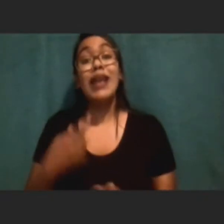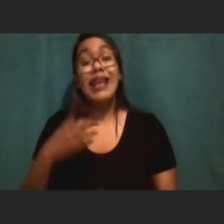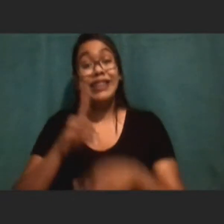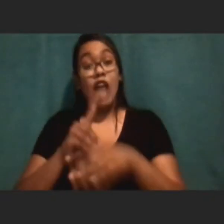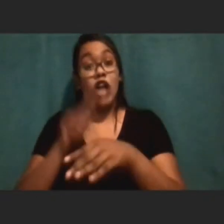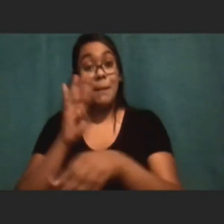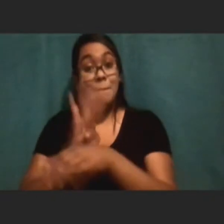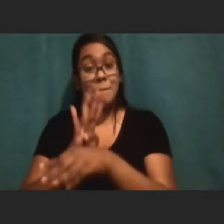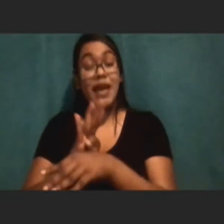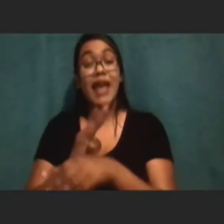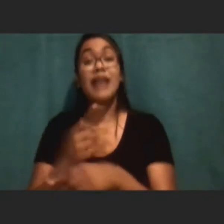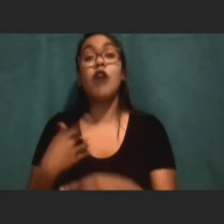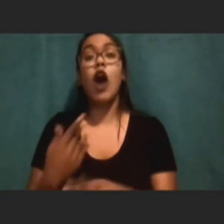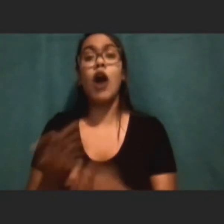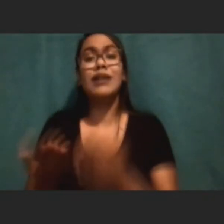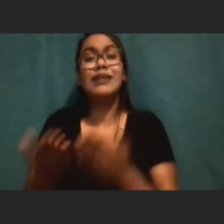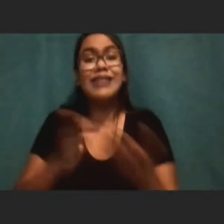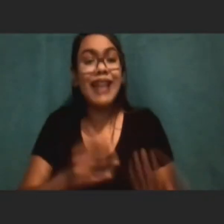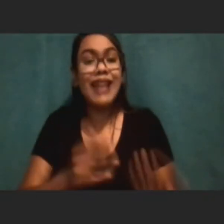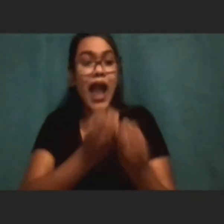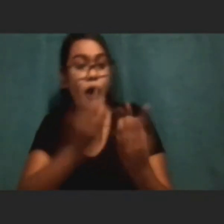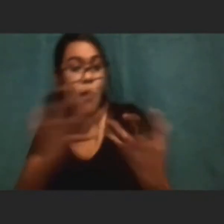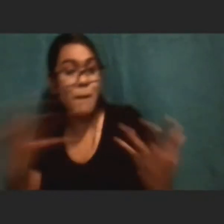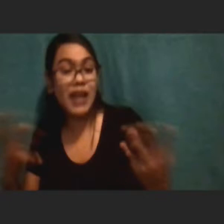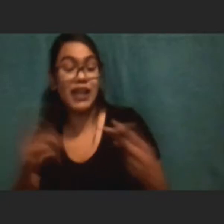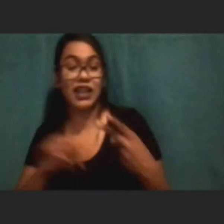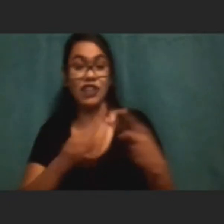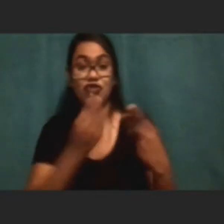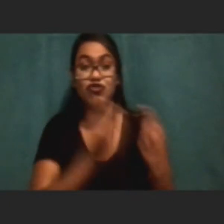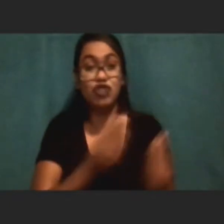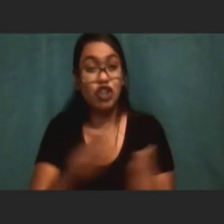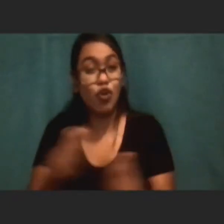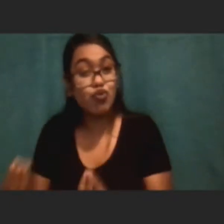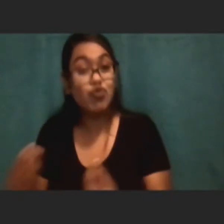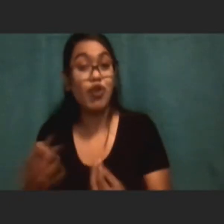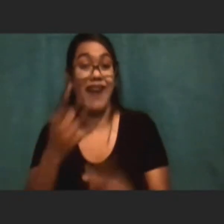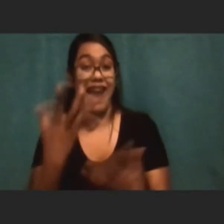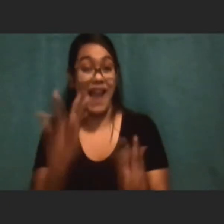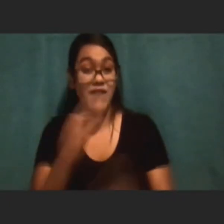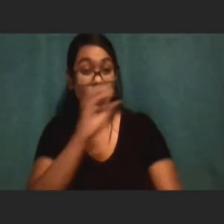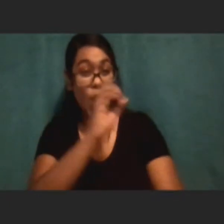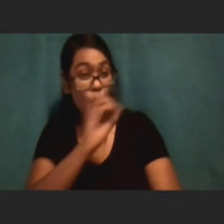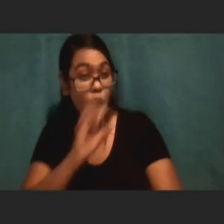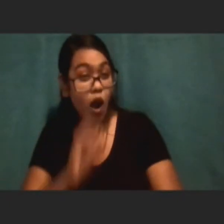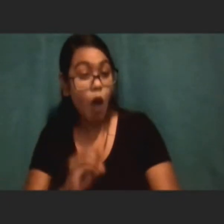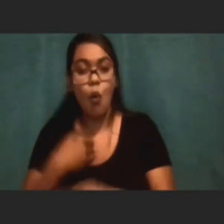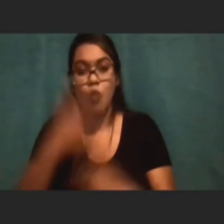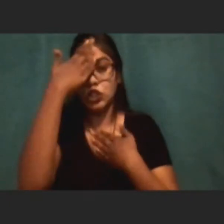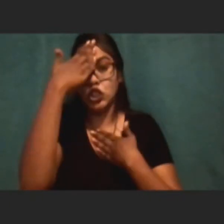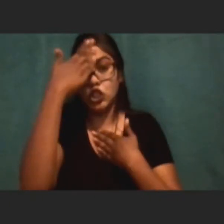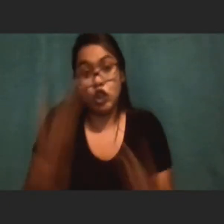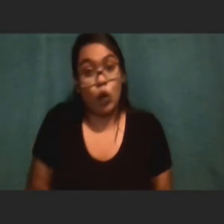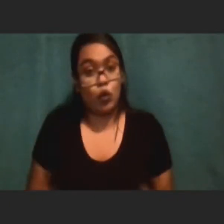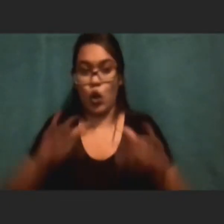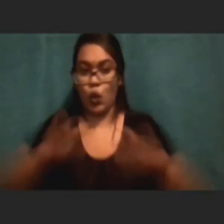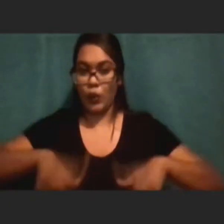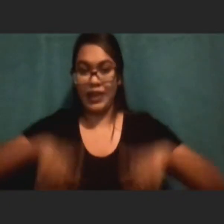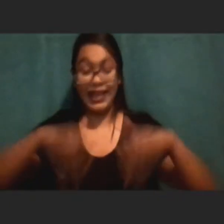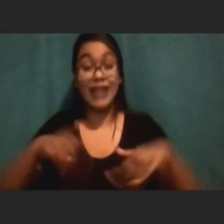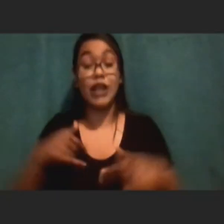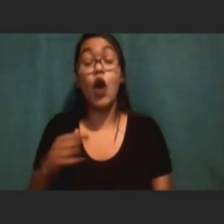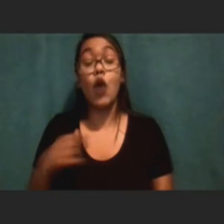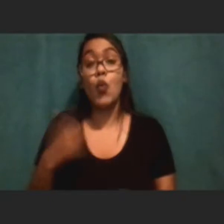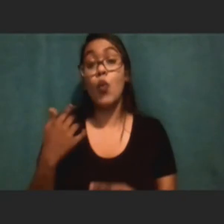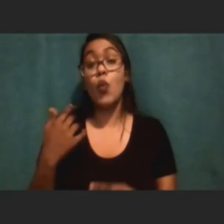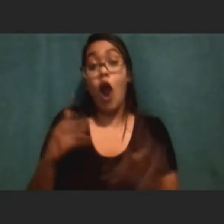many deaths have been from the new variant, whether the children admitted have been with the new variant. I think that's something that hopefully during the next few days